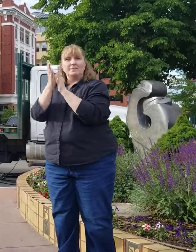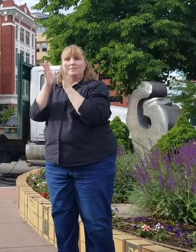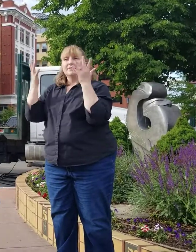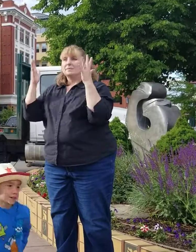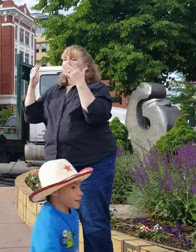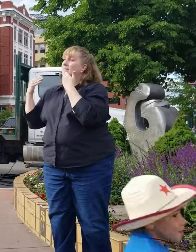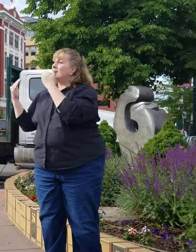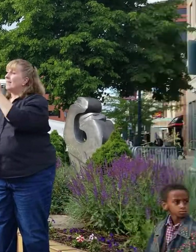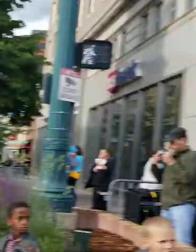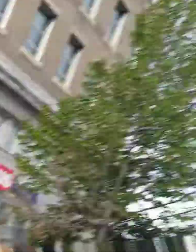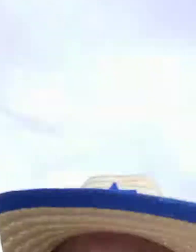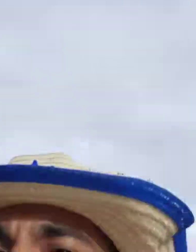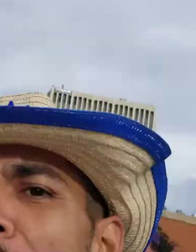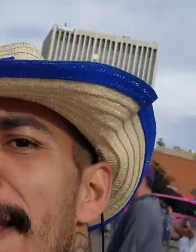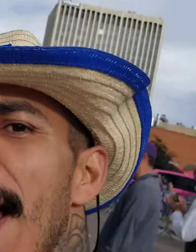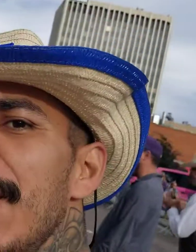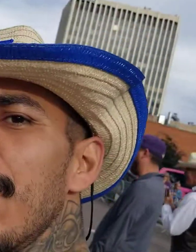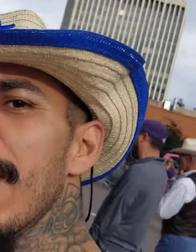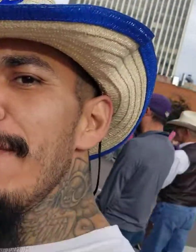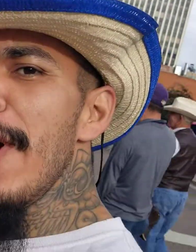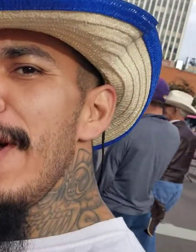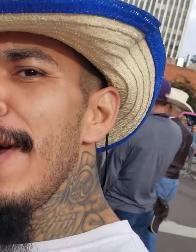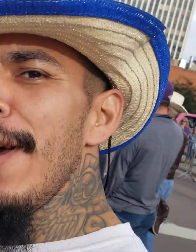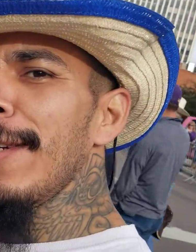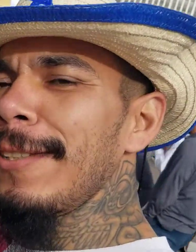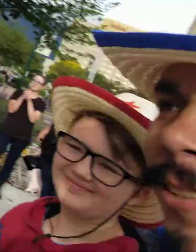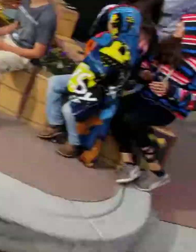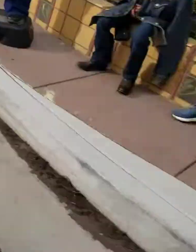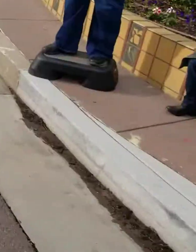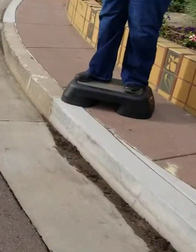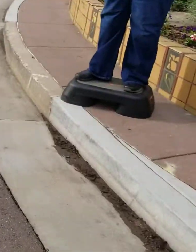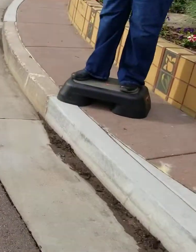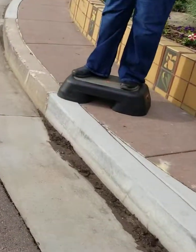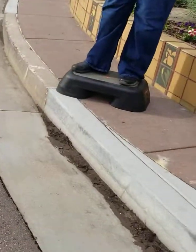Thank you. Thank you, Felix. Mariachi. Remix.